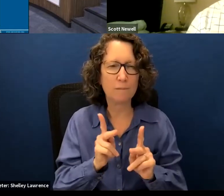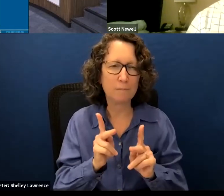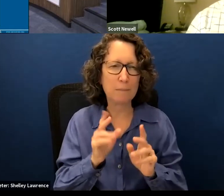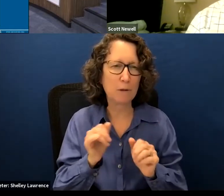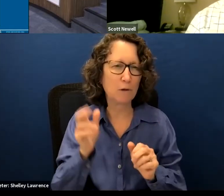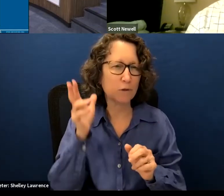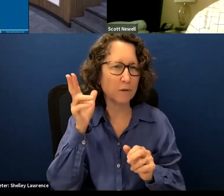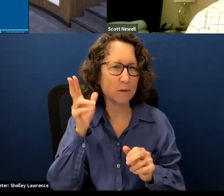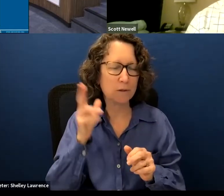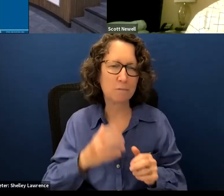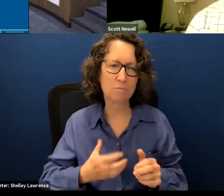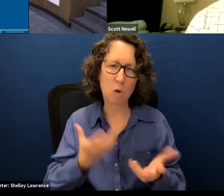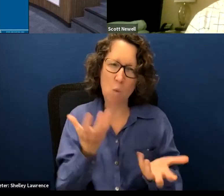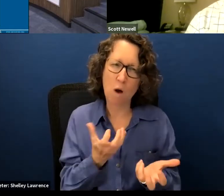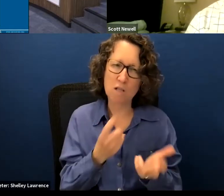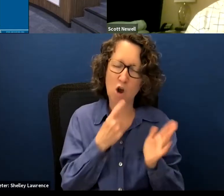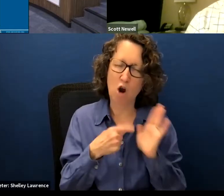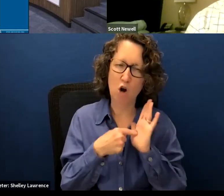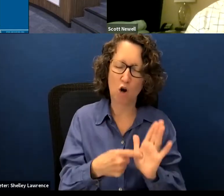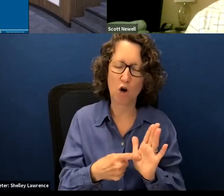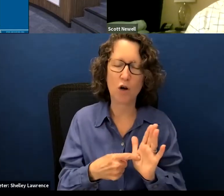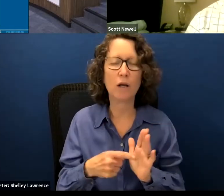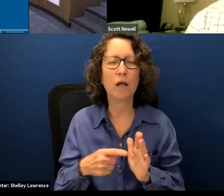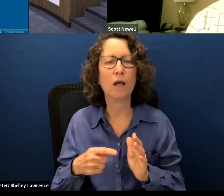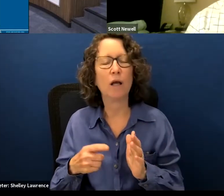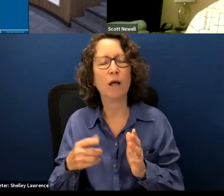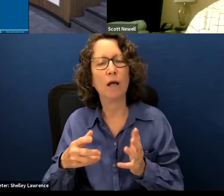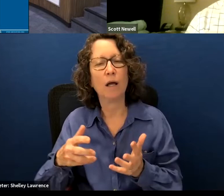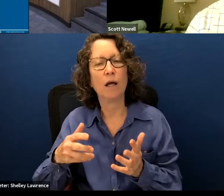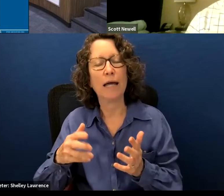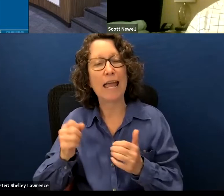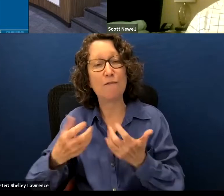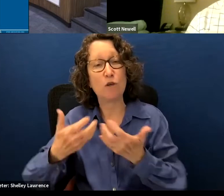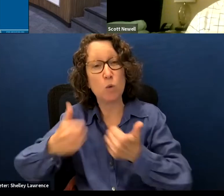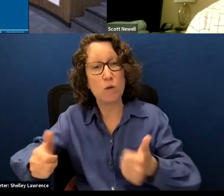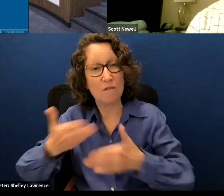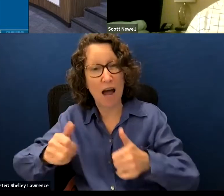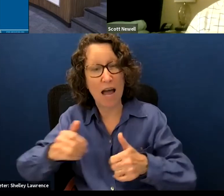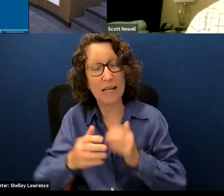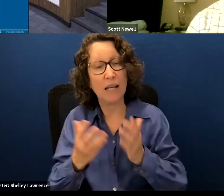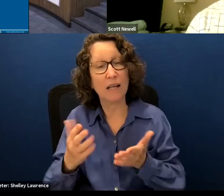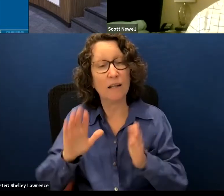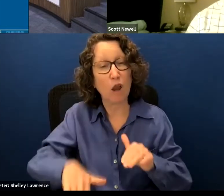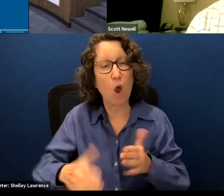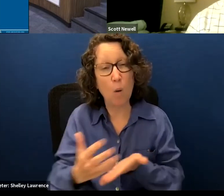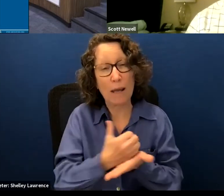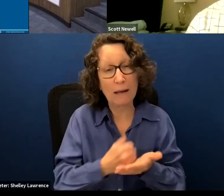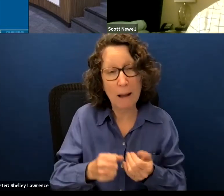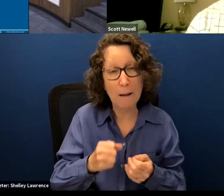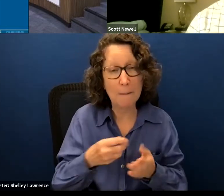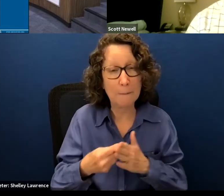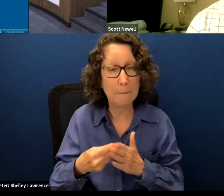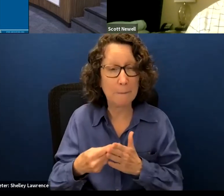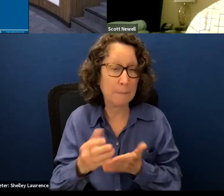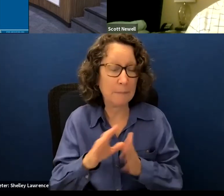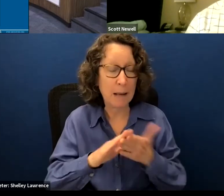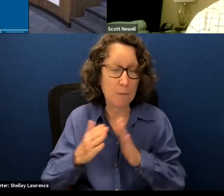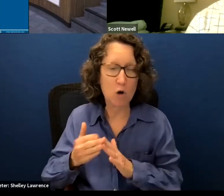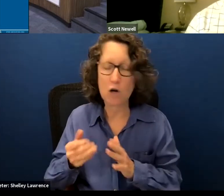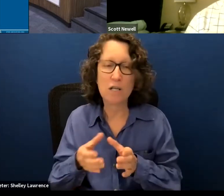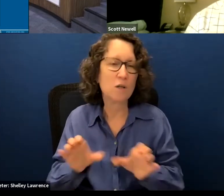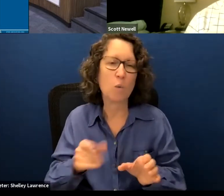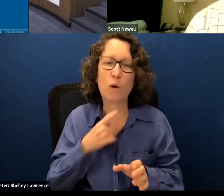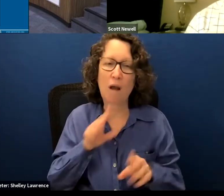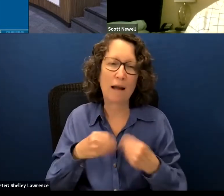Grouping affluent neighborhoods with low-income neighborhoods would diminish the voices of the protected class and create underrepresentation. I